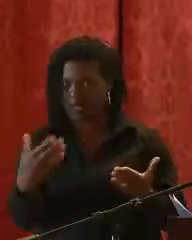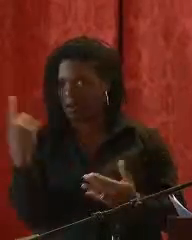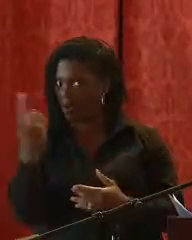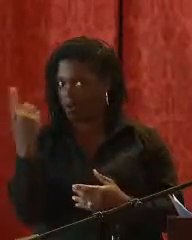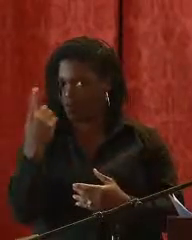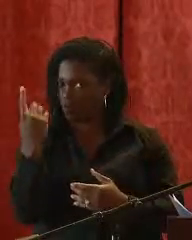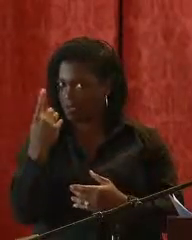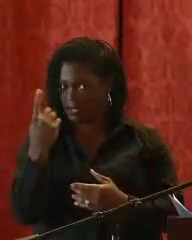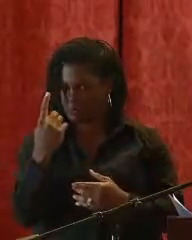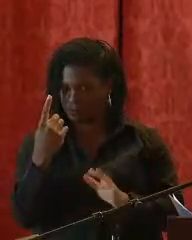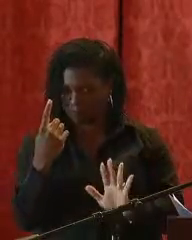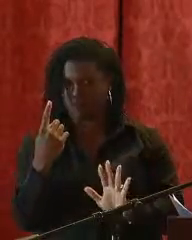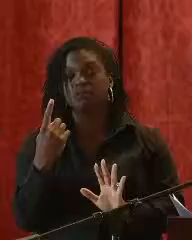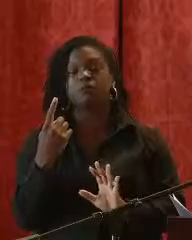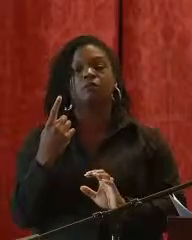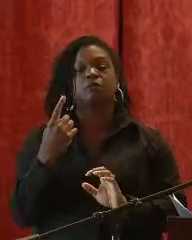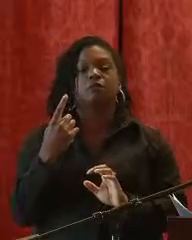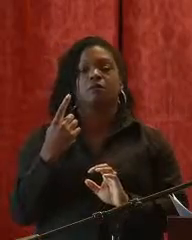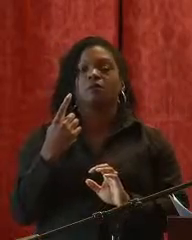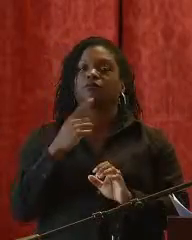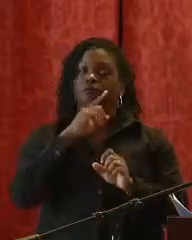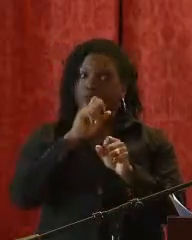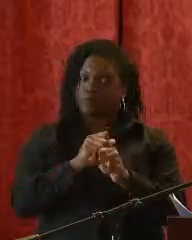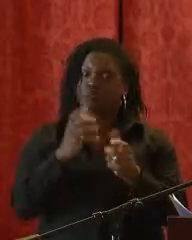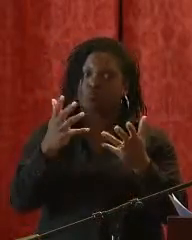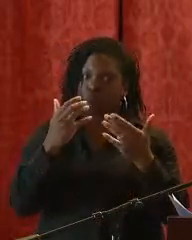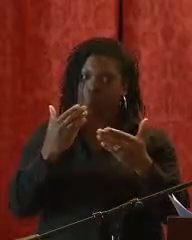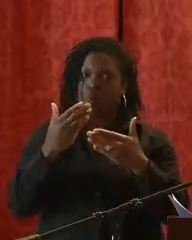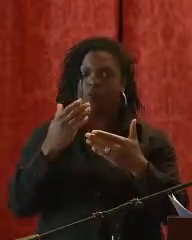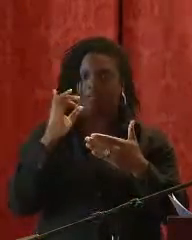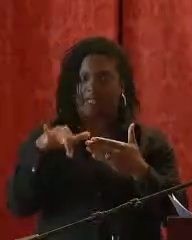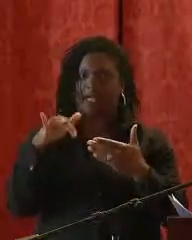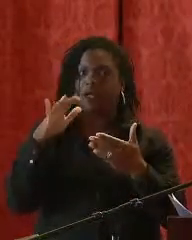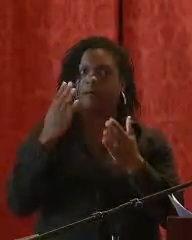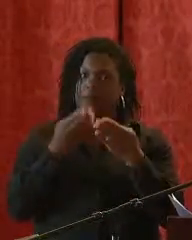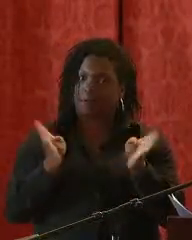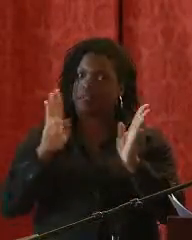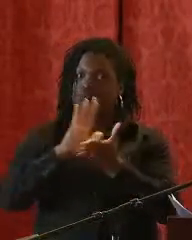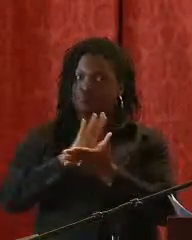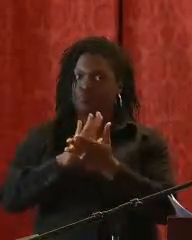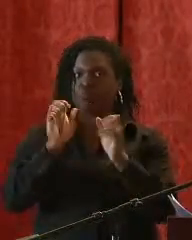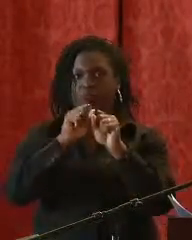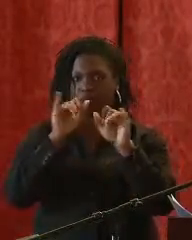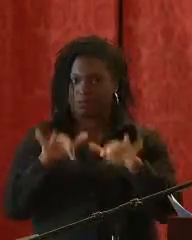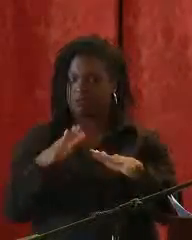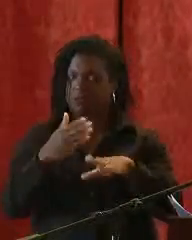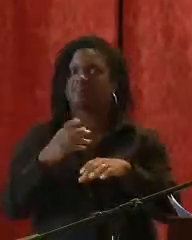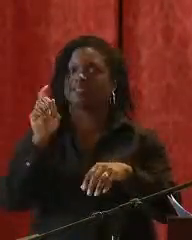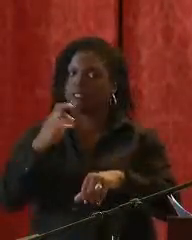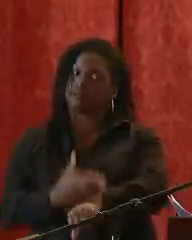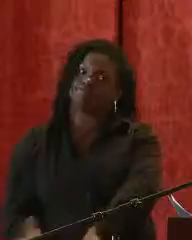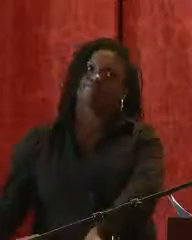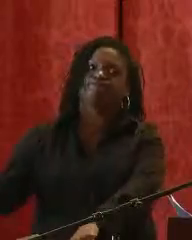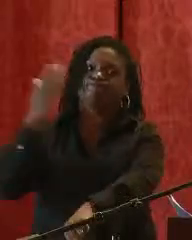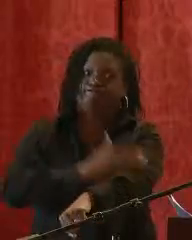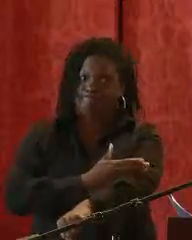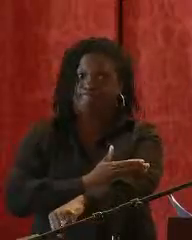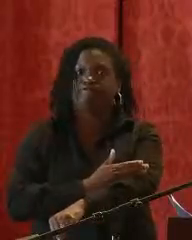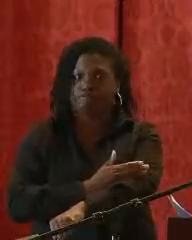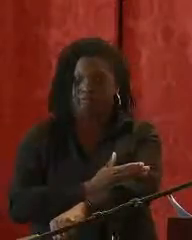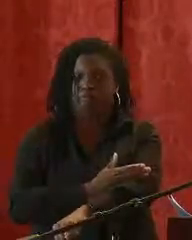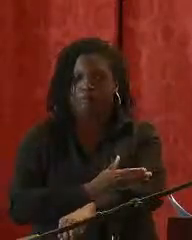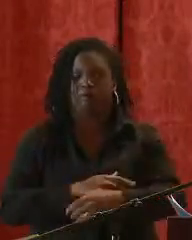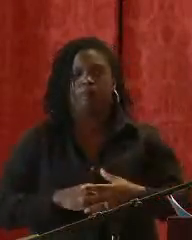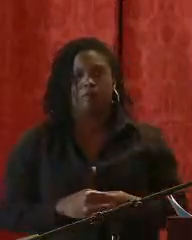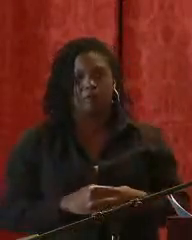efforts. She truly wants to improve our public school system for students with disabilities. Her support of